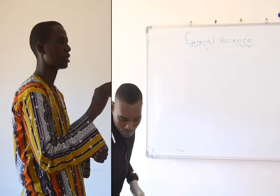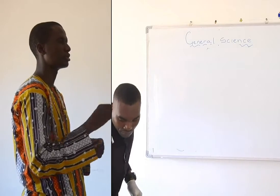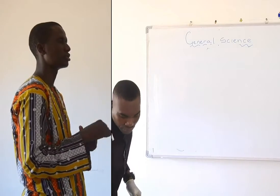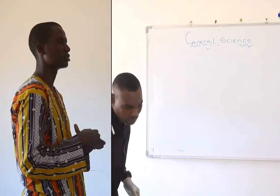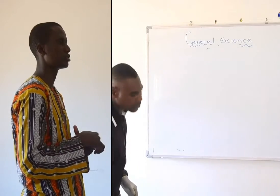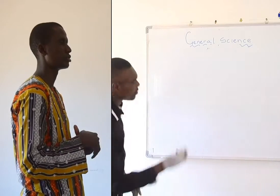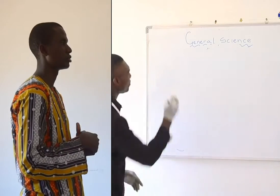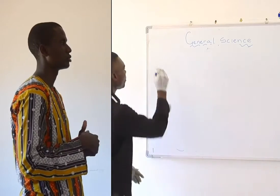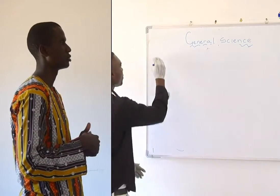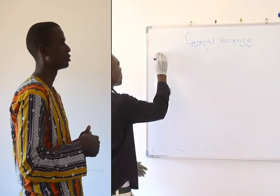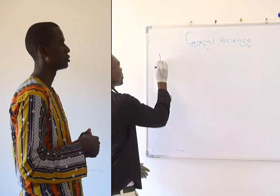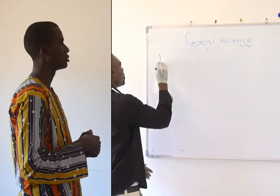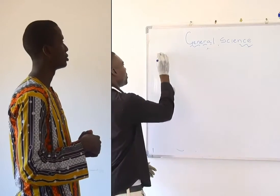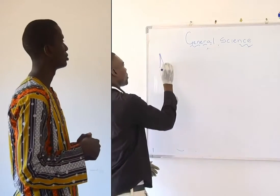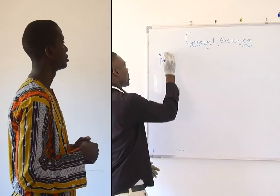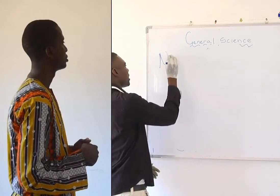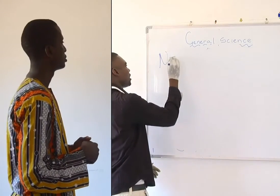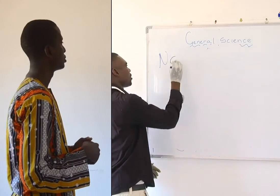reaction?